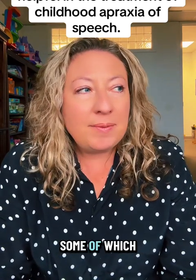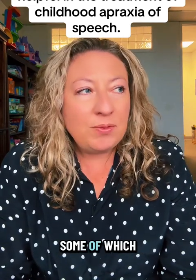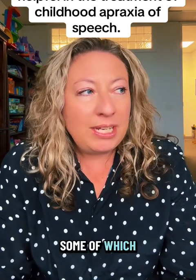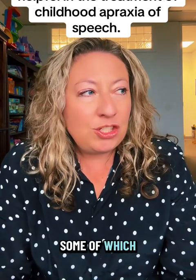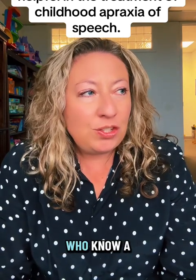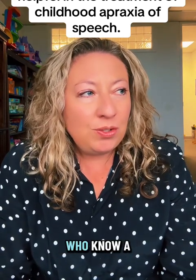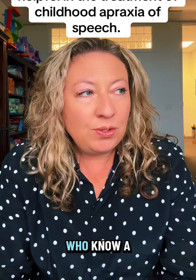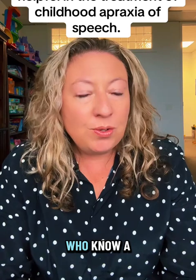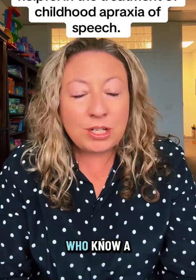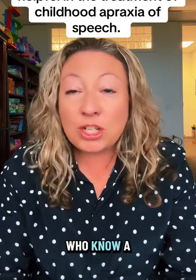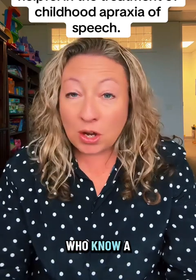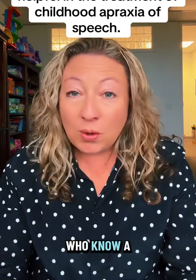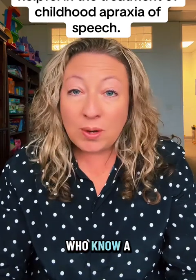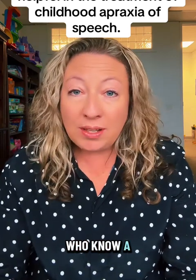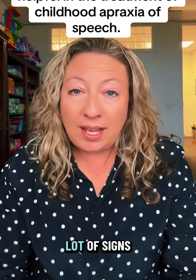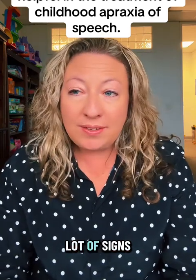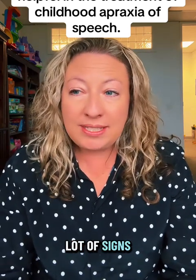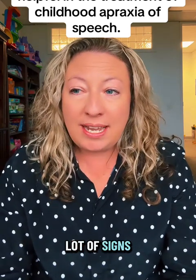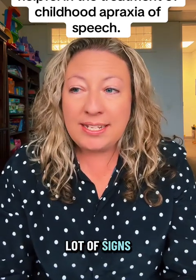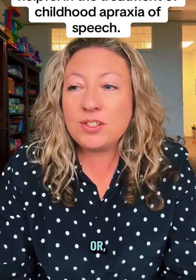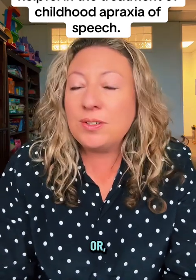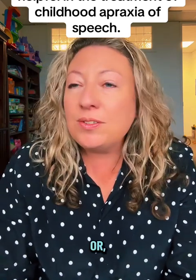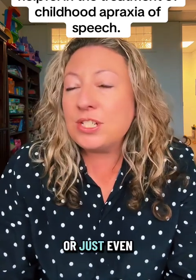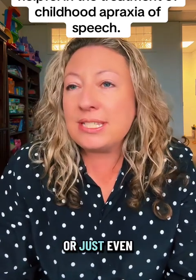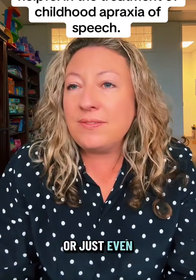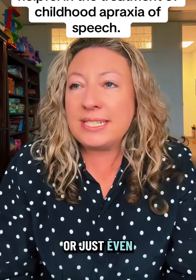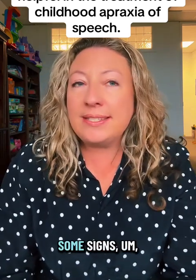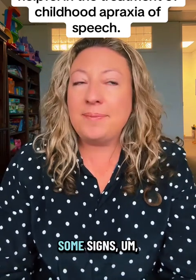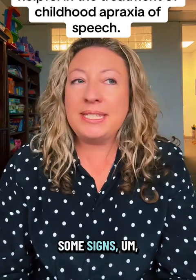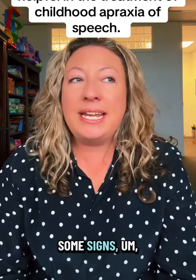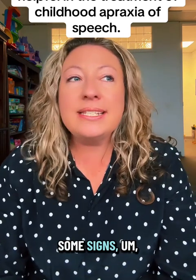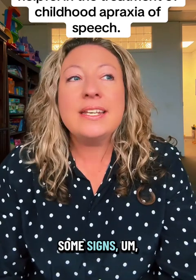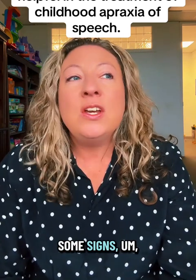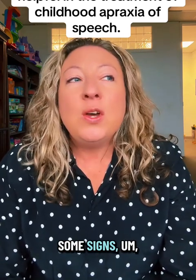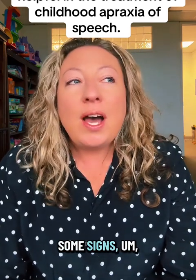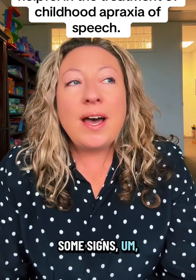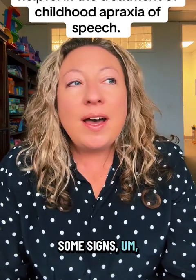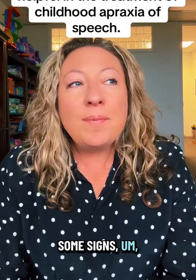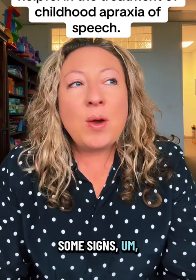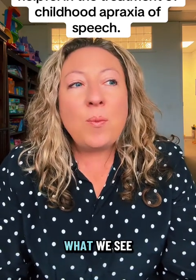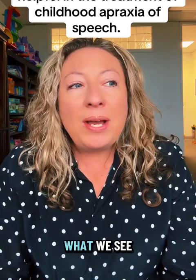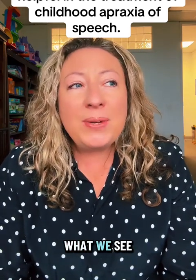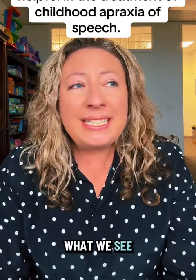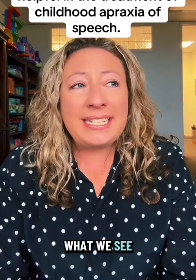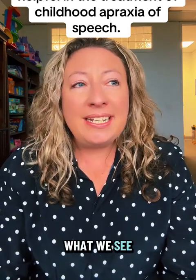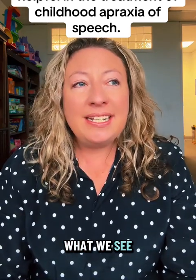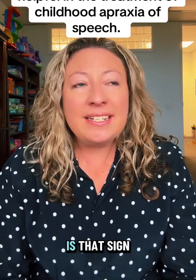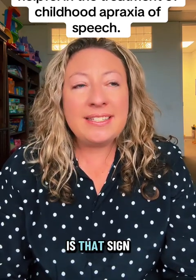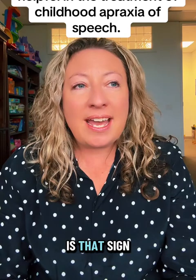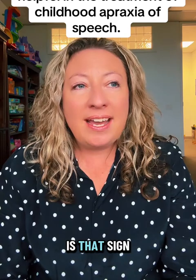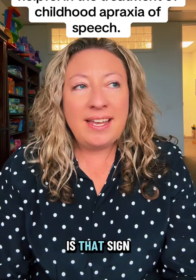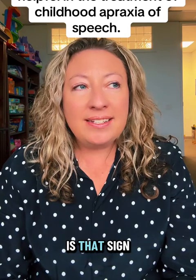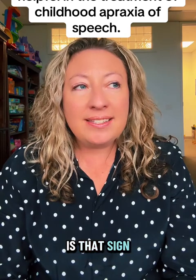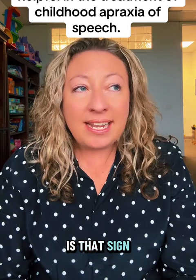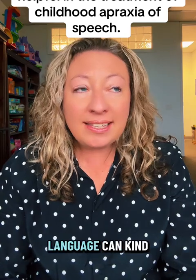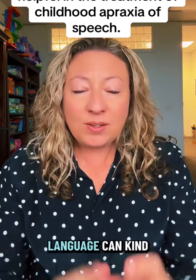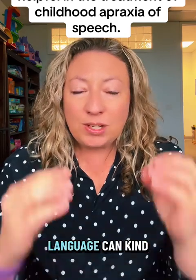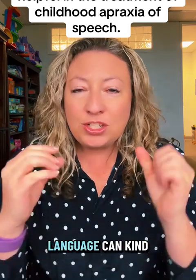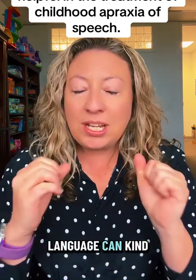which who know a lot of signs or just even some signs, what we see is that sign language can kind